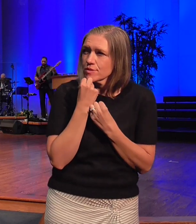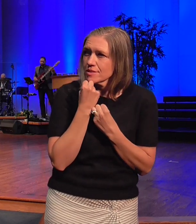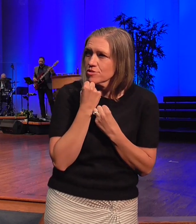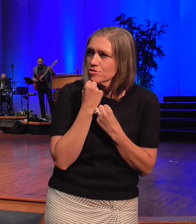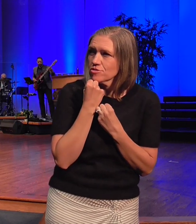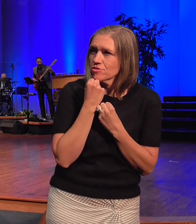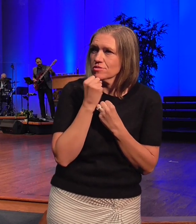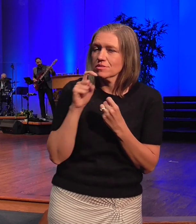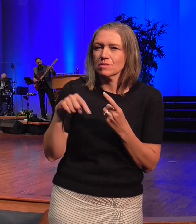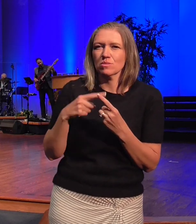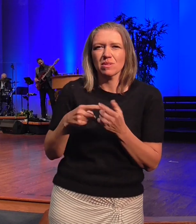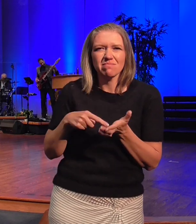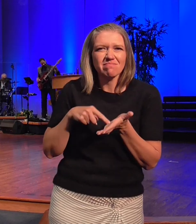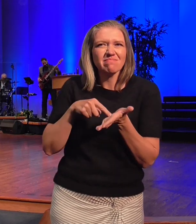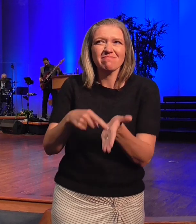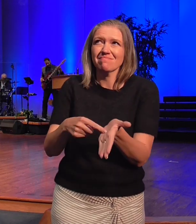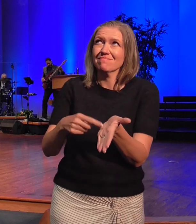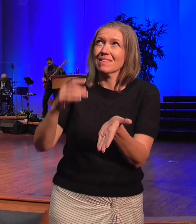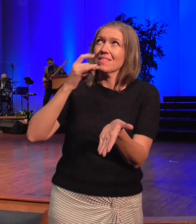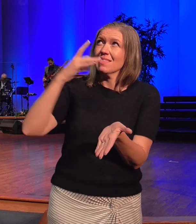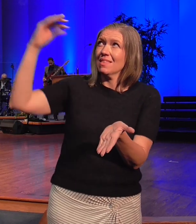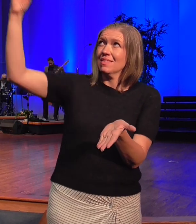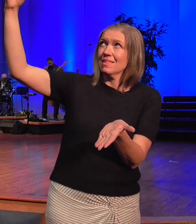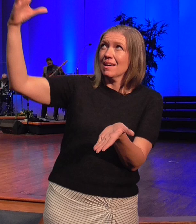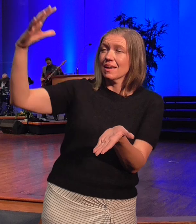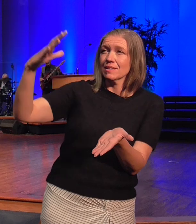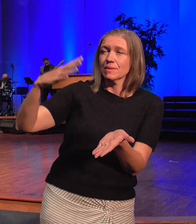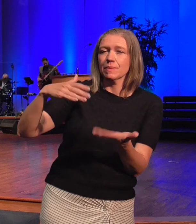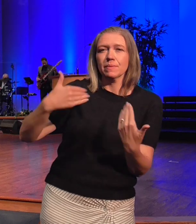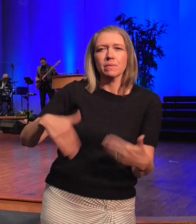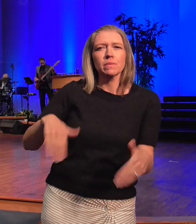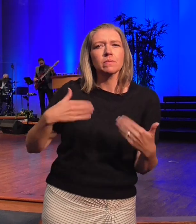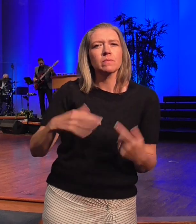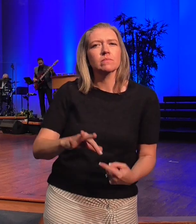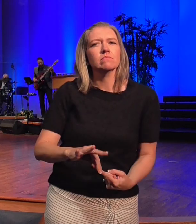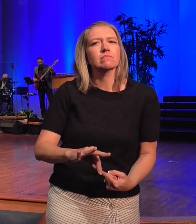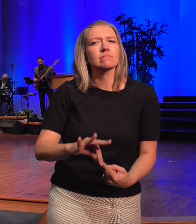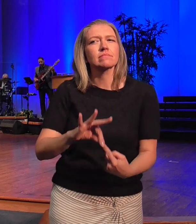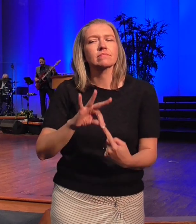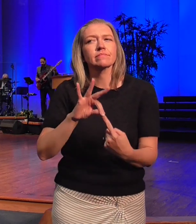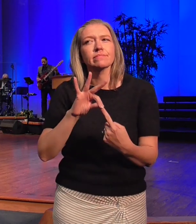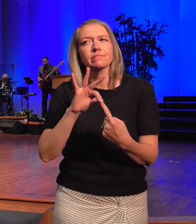when held up to the light.